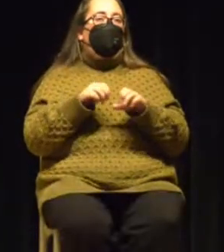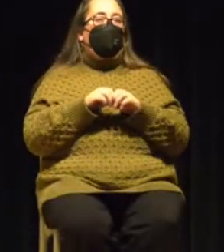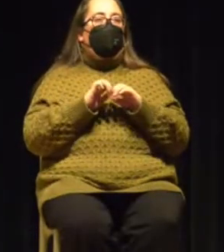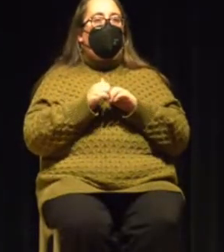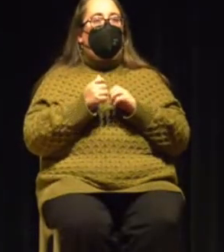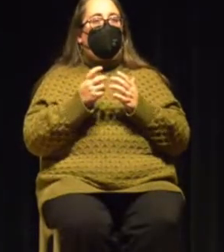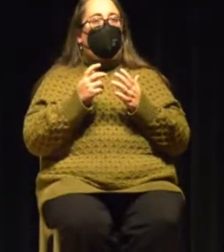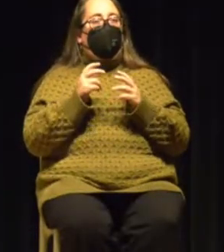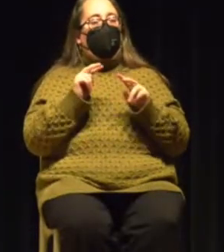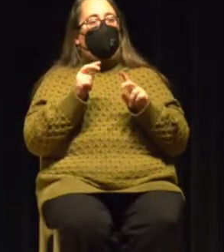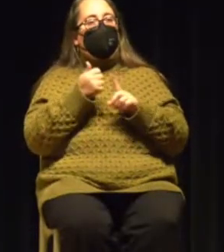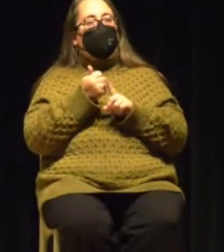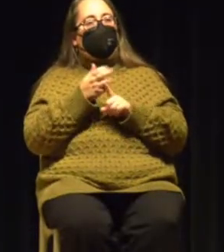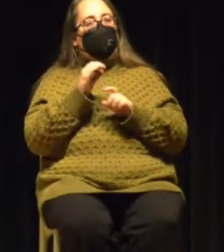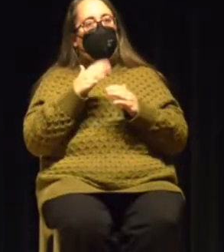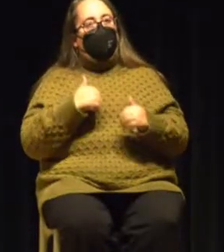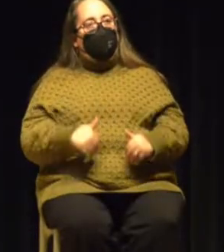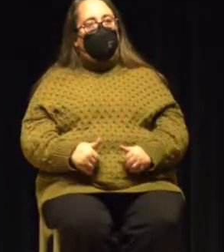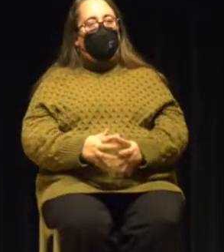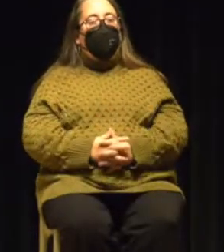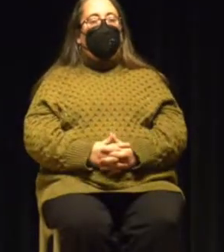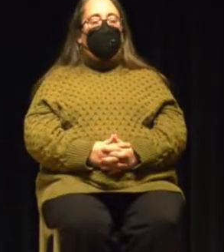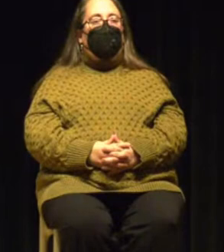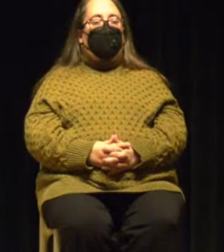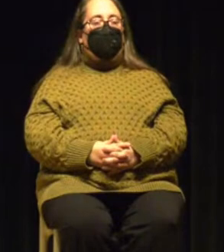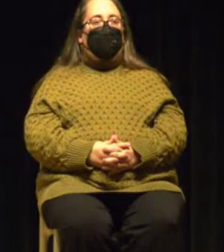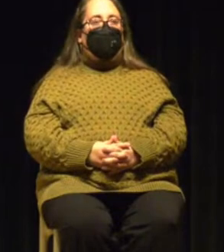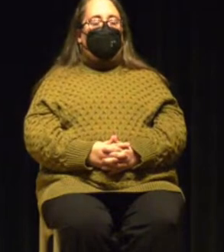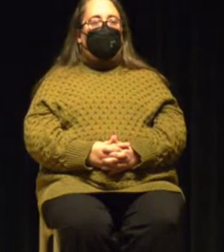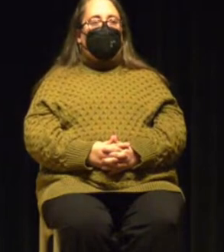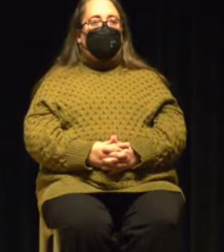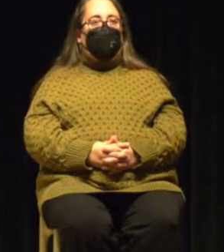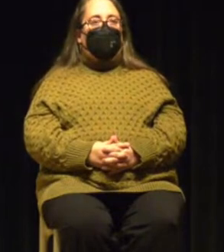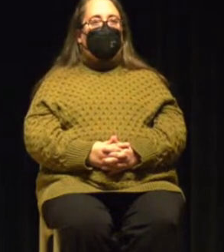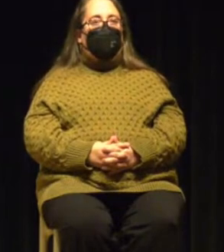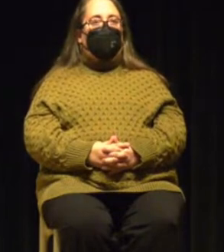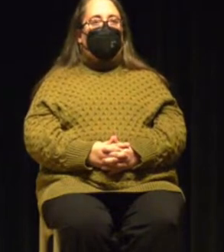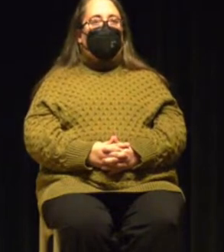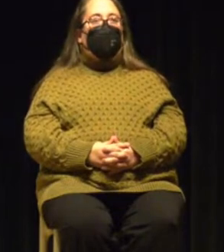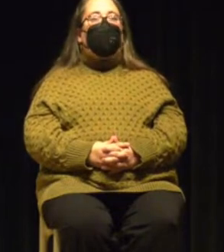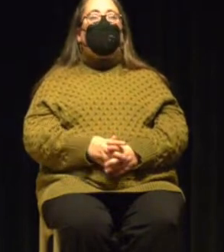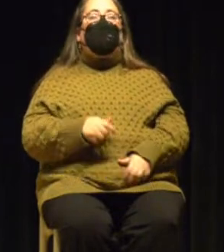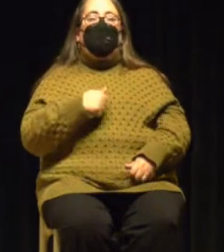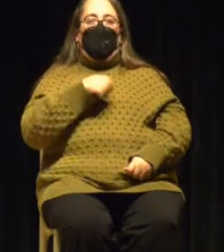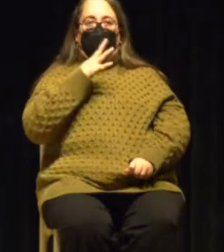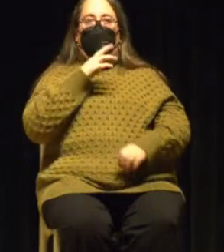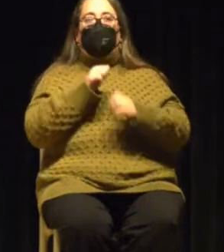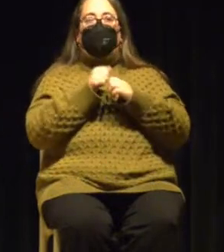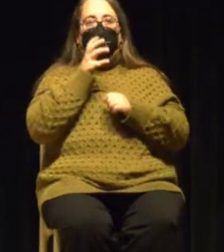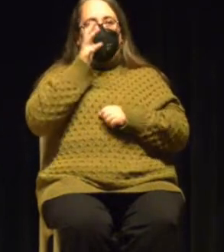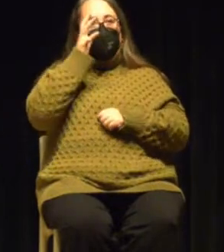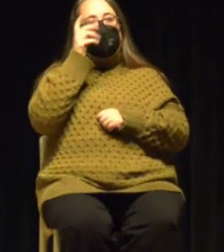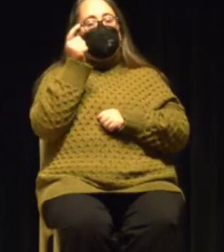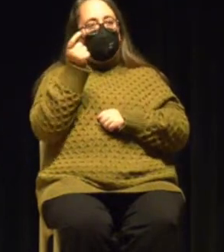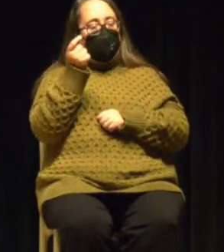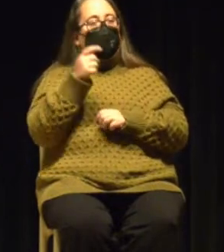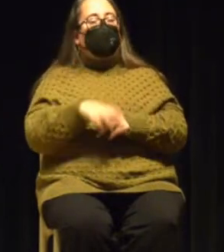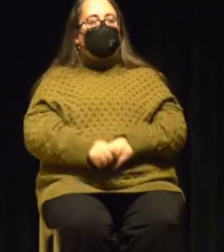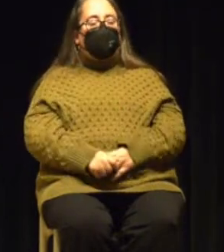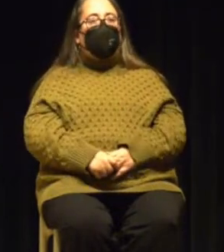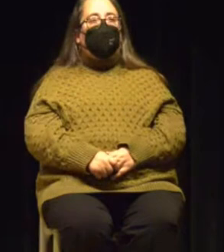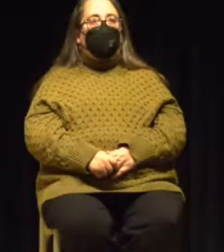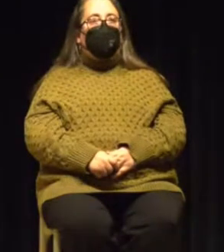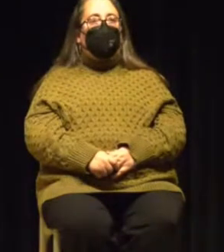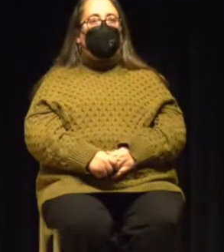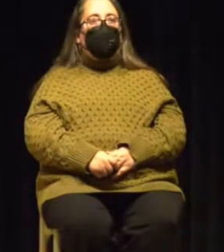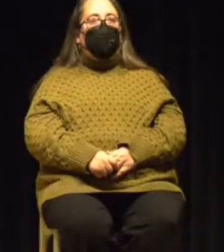that they look at themselves and their body? So, you know, I did have to speak to my parents a little bit because I had to